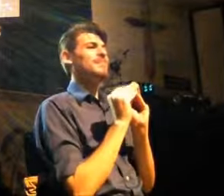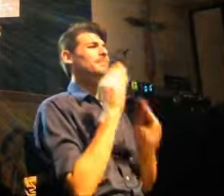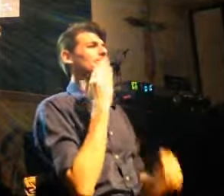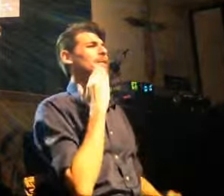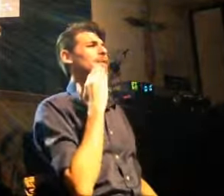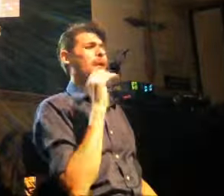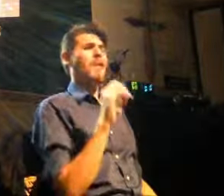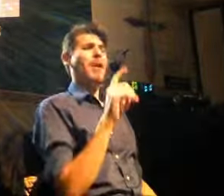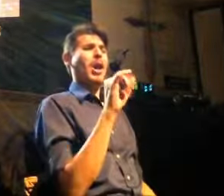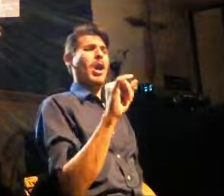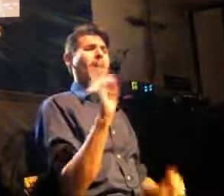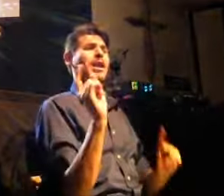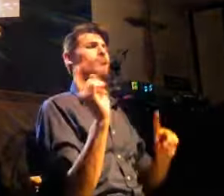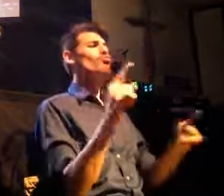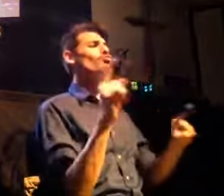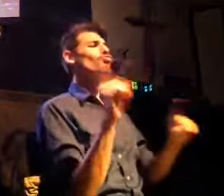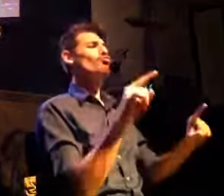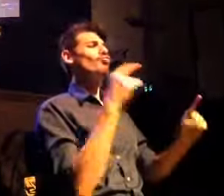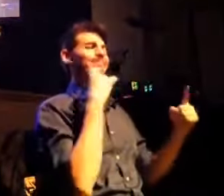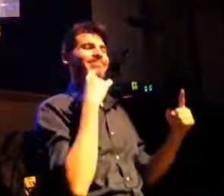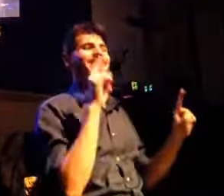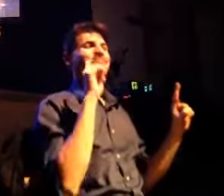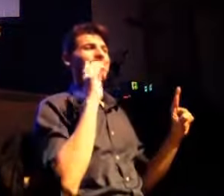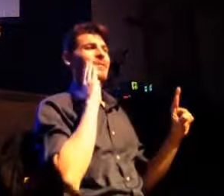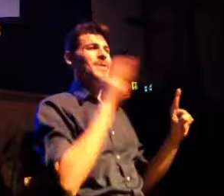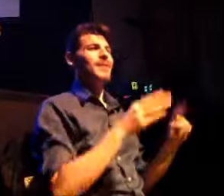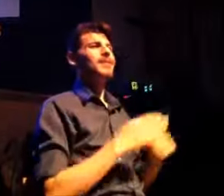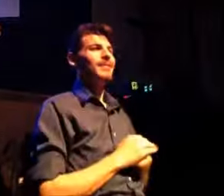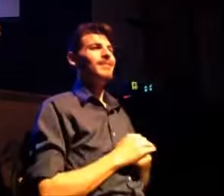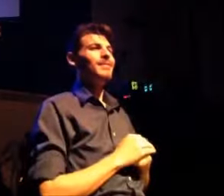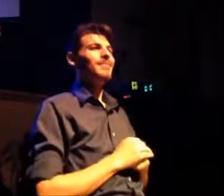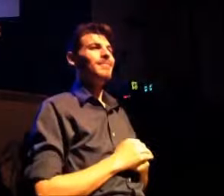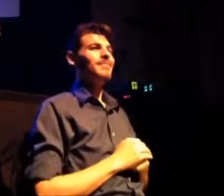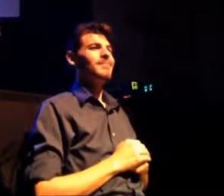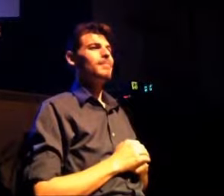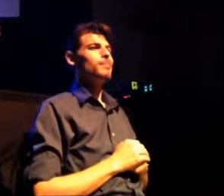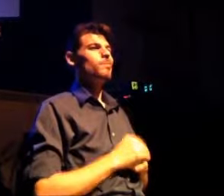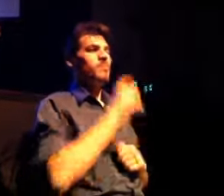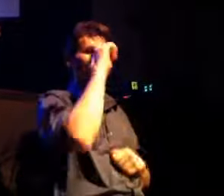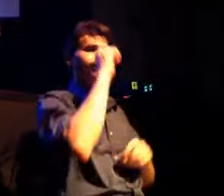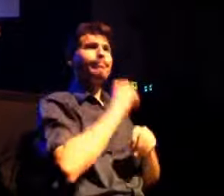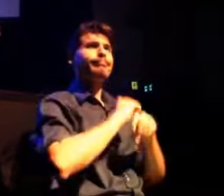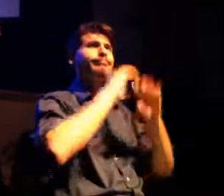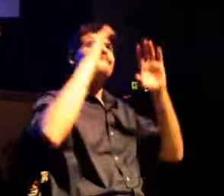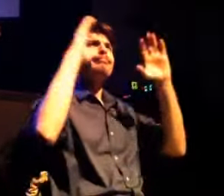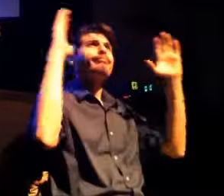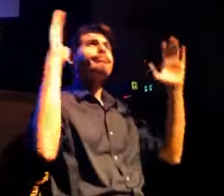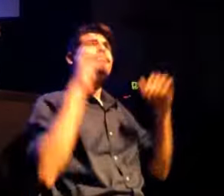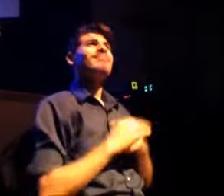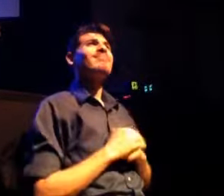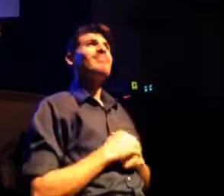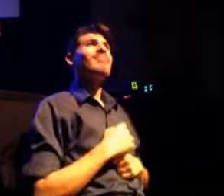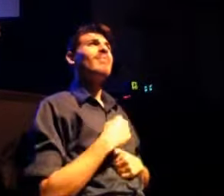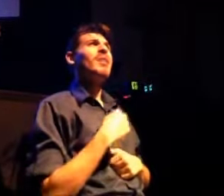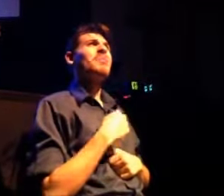Bye, Dad. Go get him, son. Am I just an irrelevant old man to